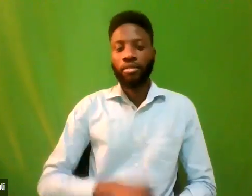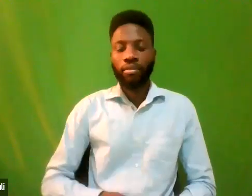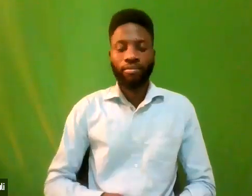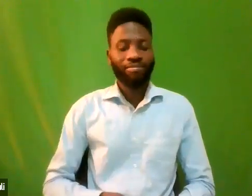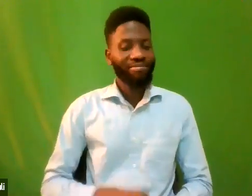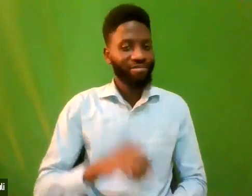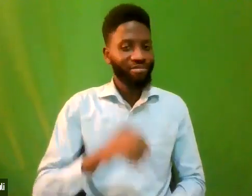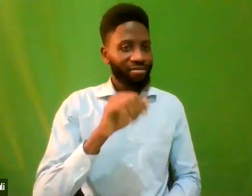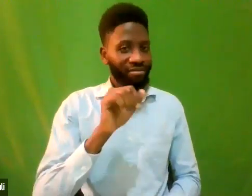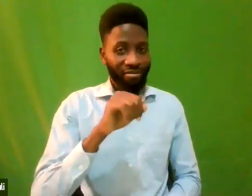Yes, hello, good